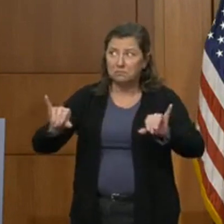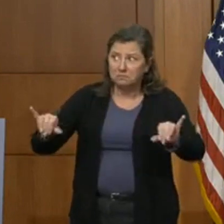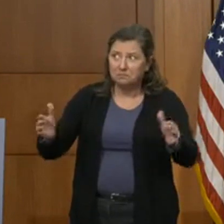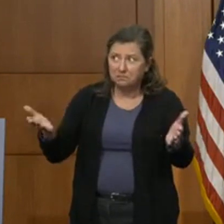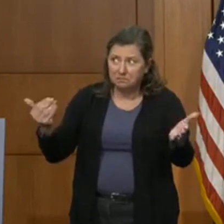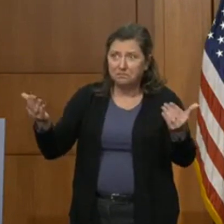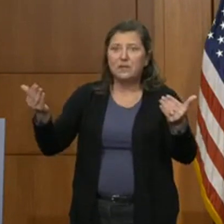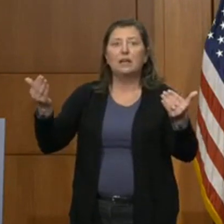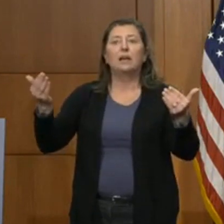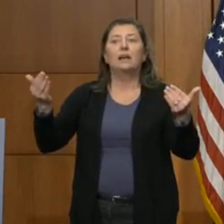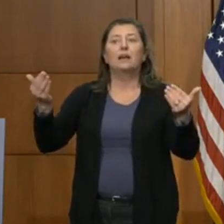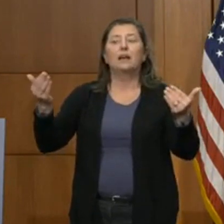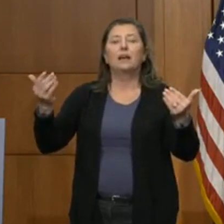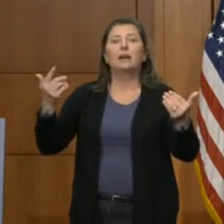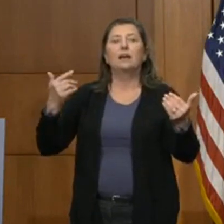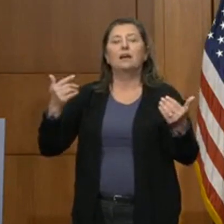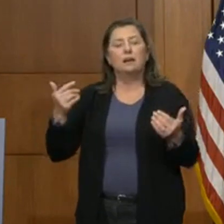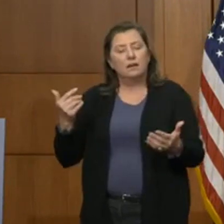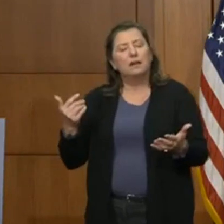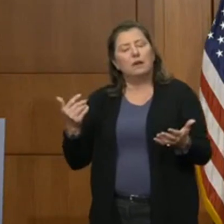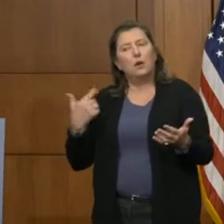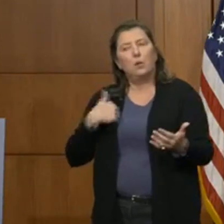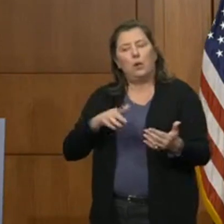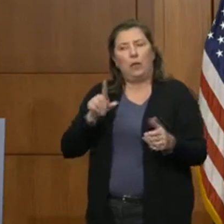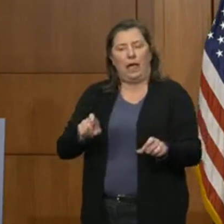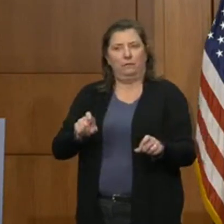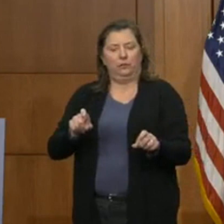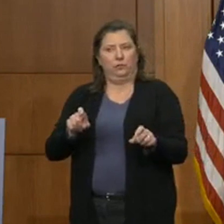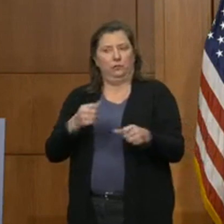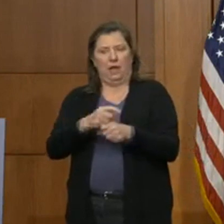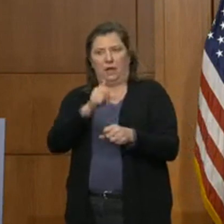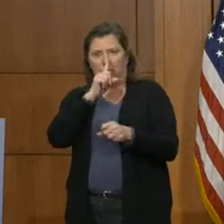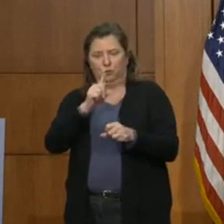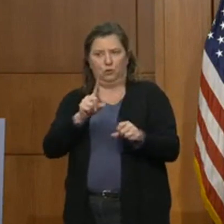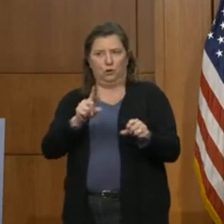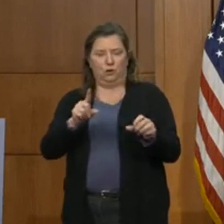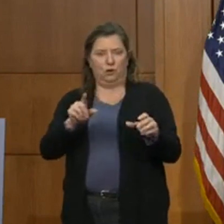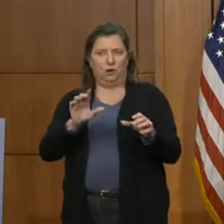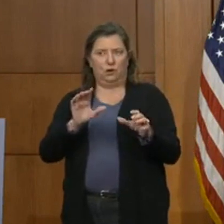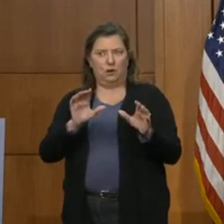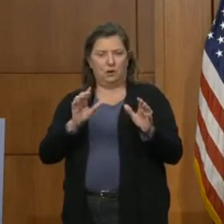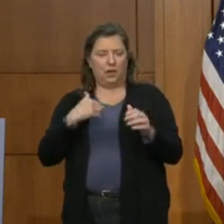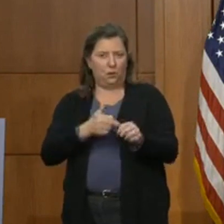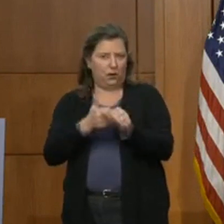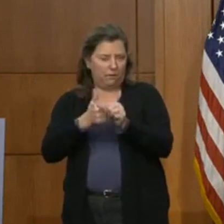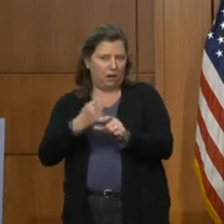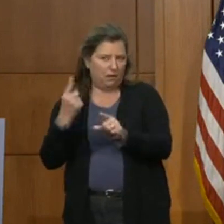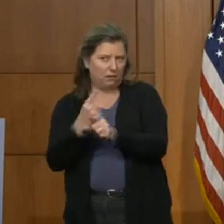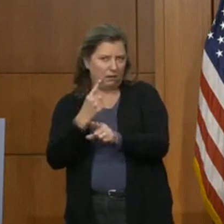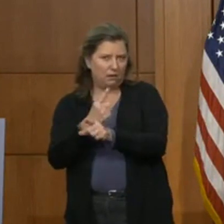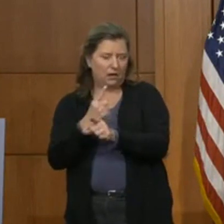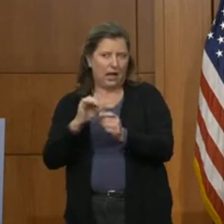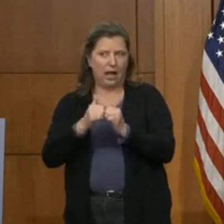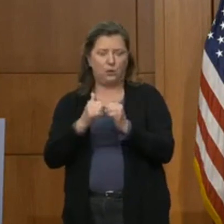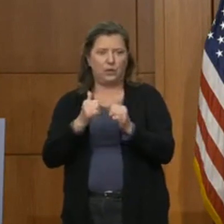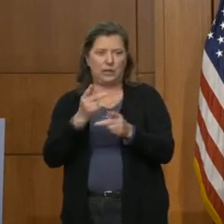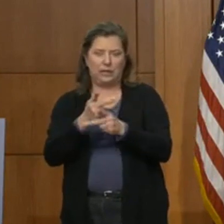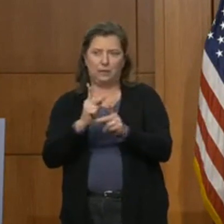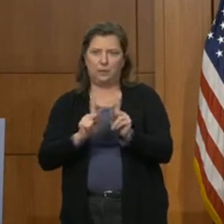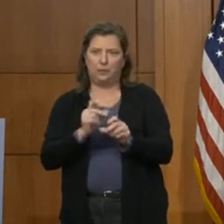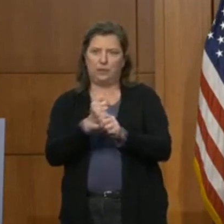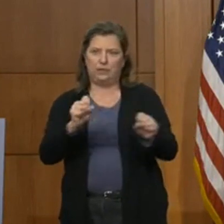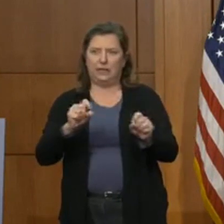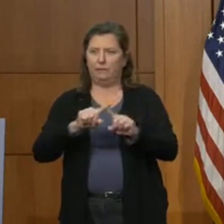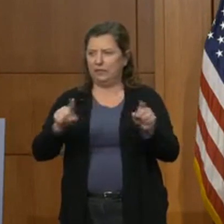will find ourselves having to calibrate our containment efforts around the pandemic differently in